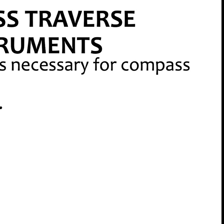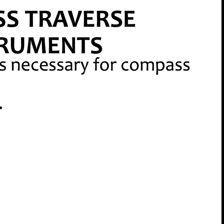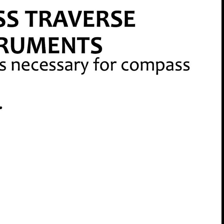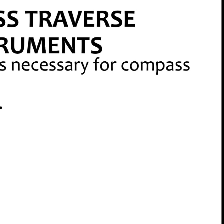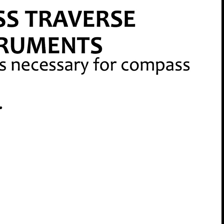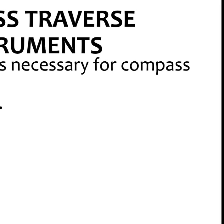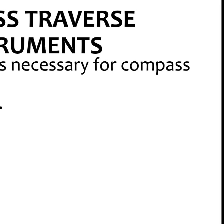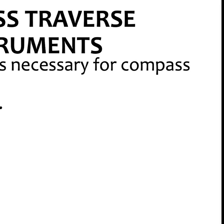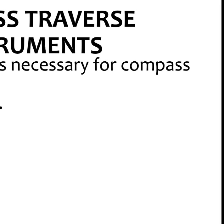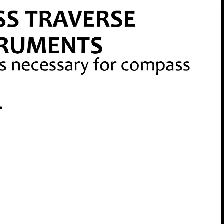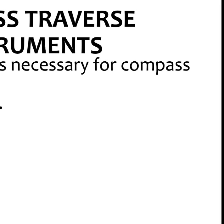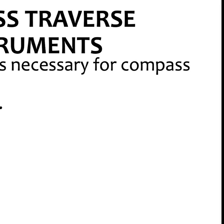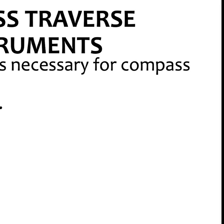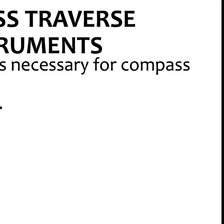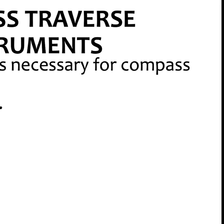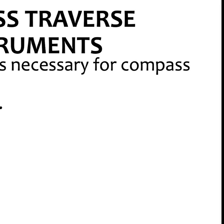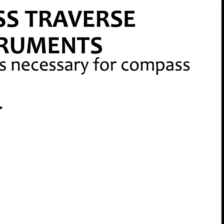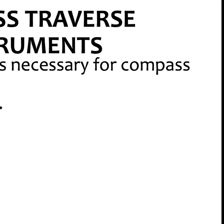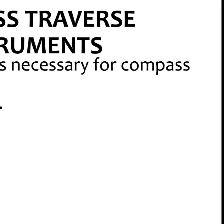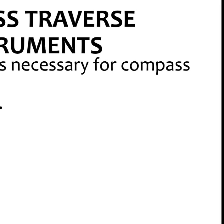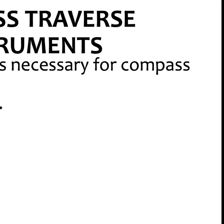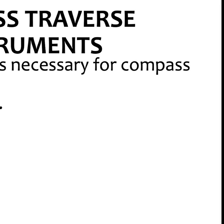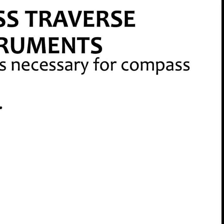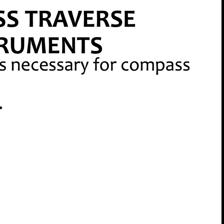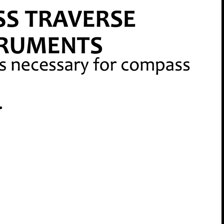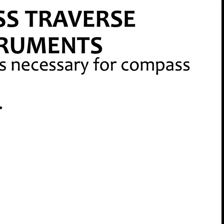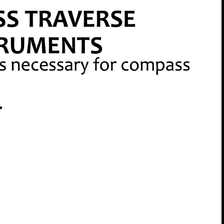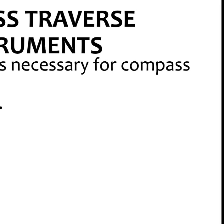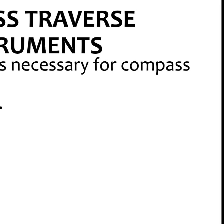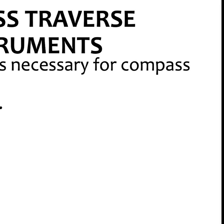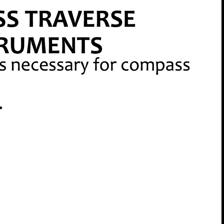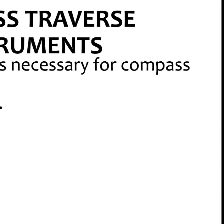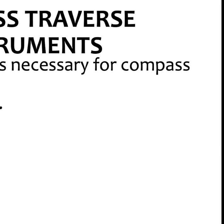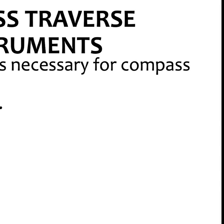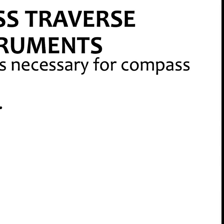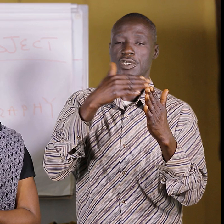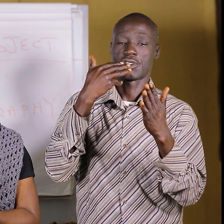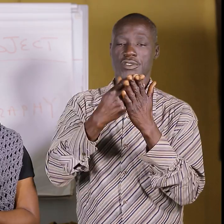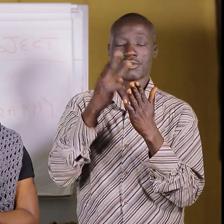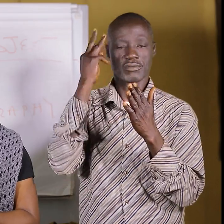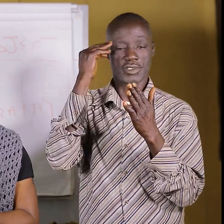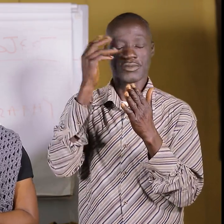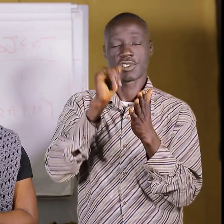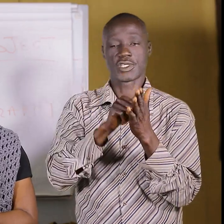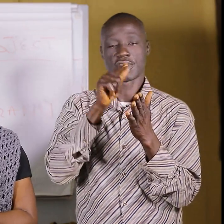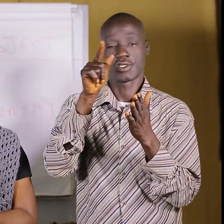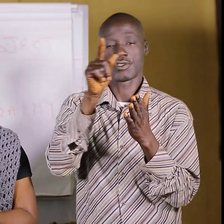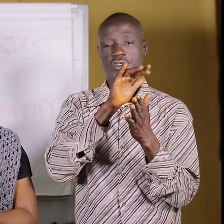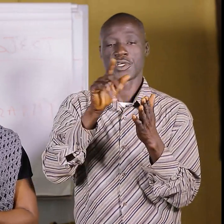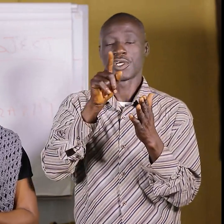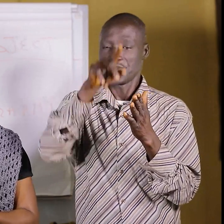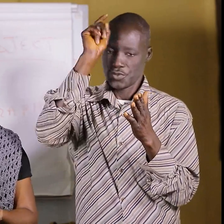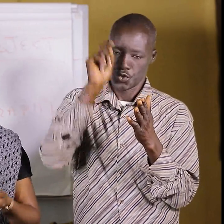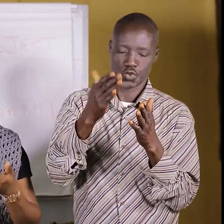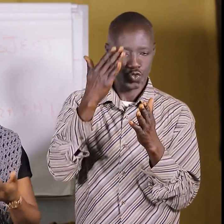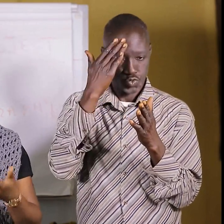field book, the protractor, the measuring wheel, a good memory. That is, as a surveyor,